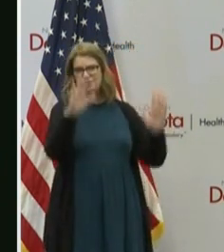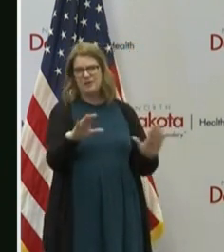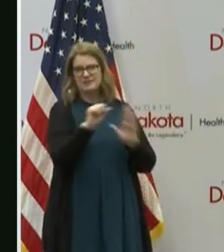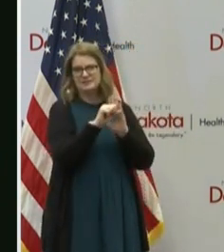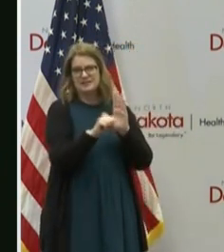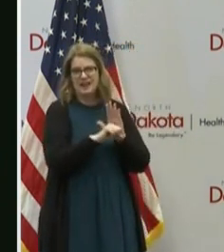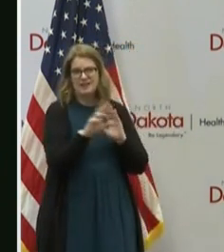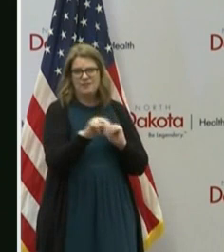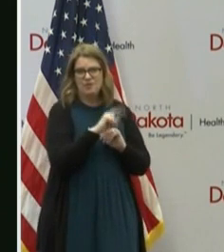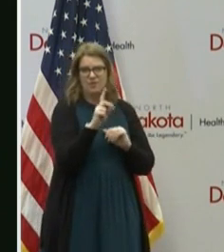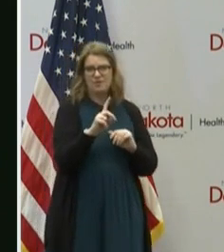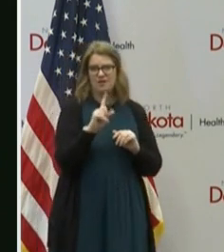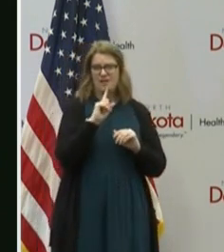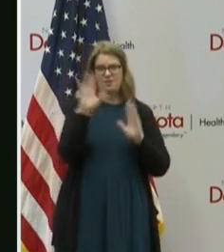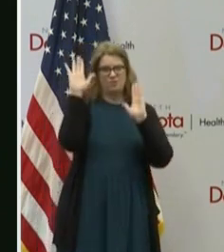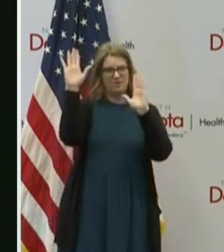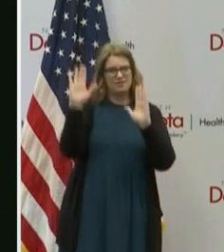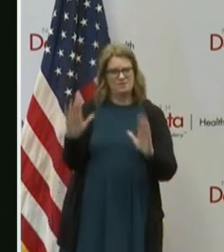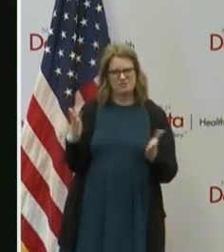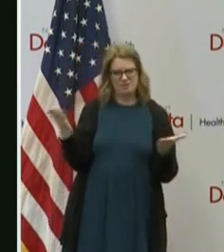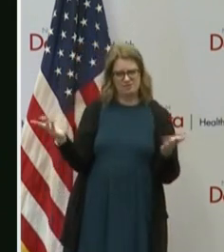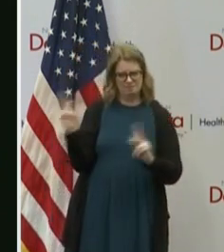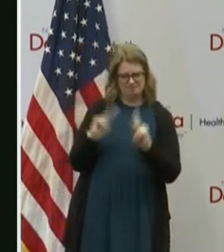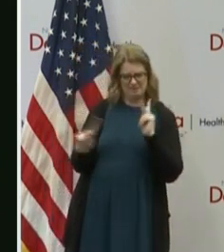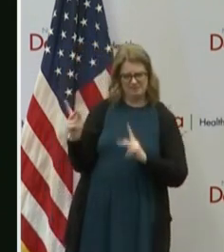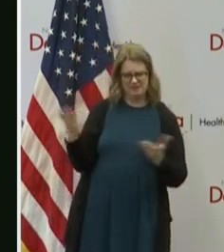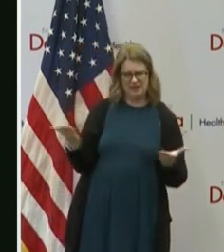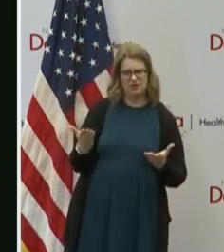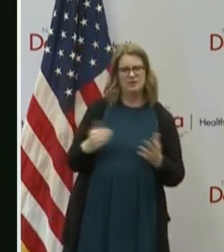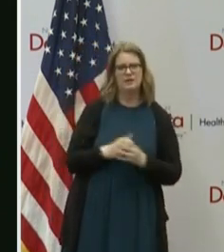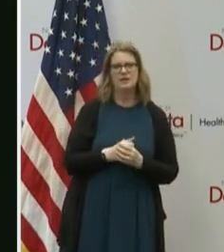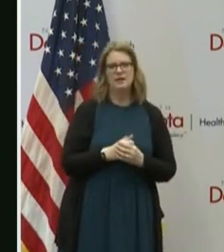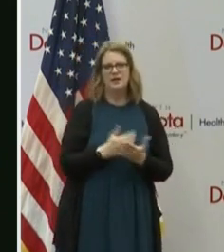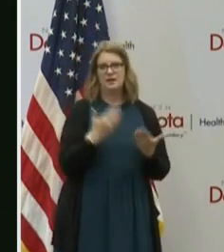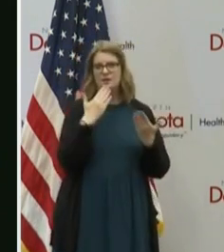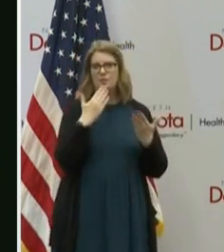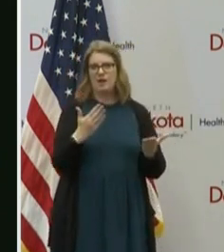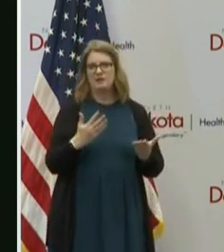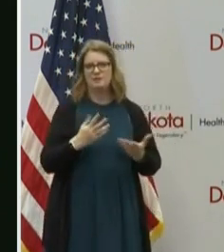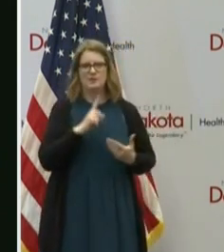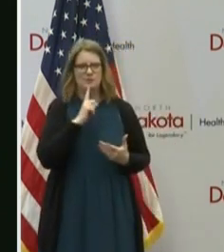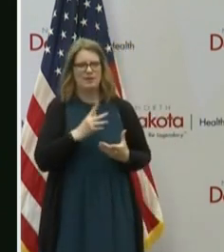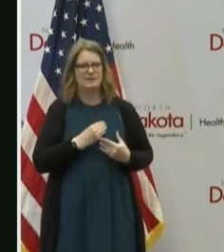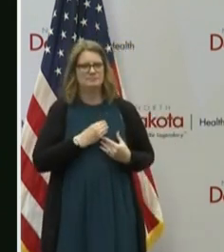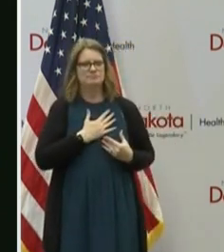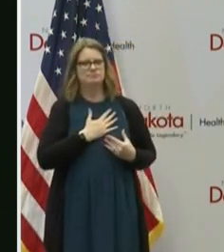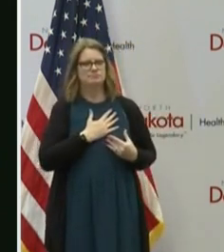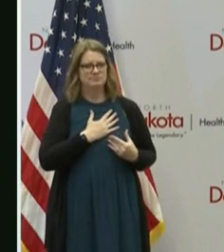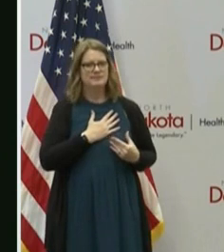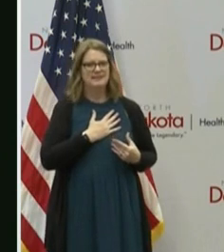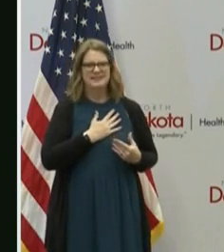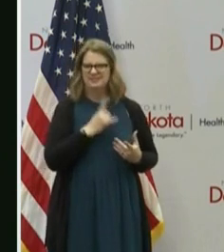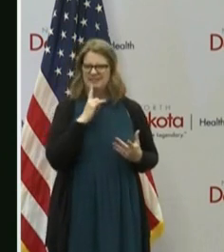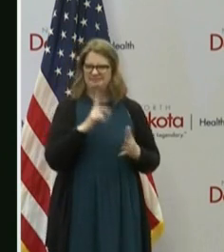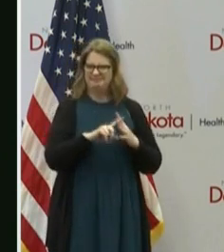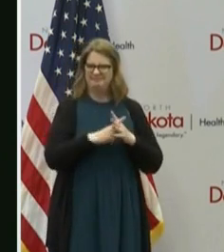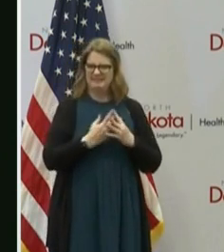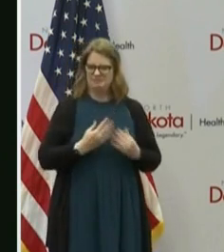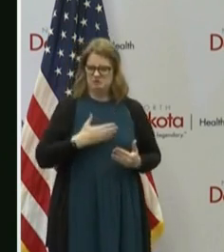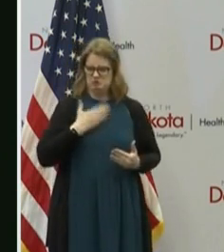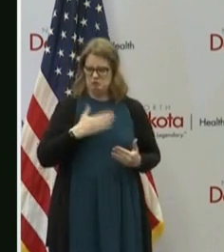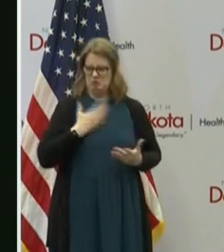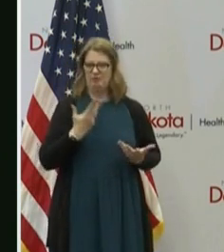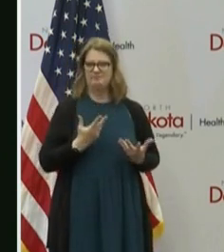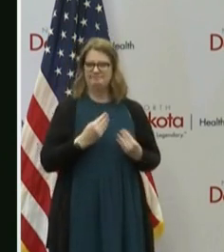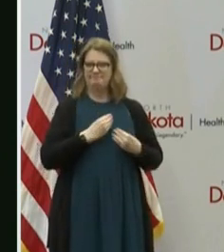we have. And certainly hope that gratitude is sparking a fire of joy in your soul. So think about